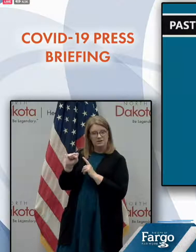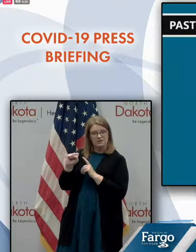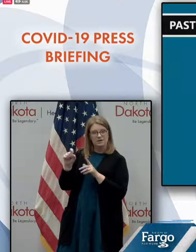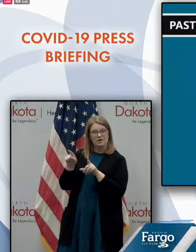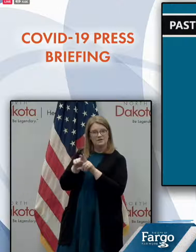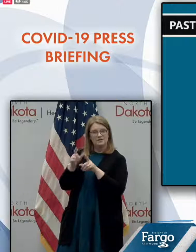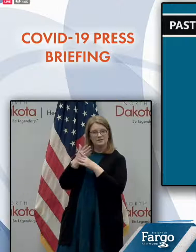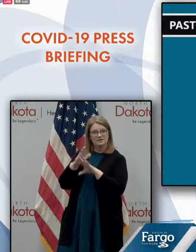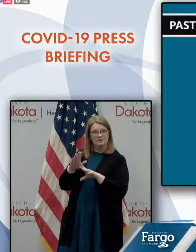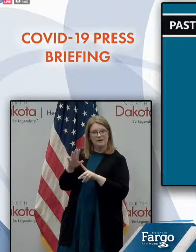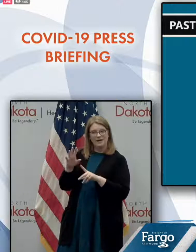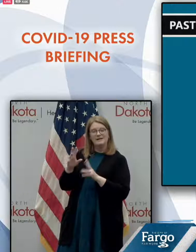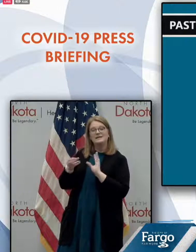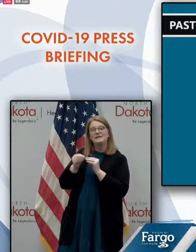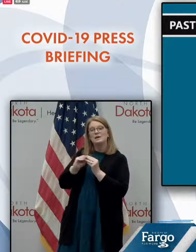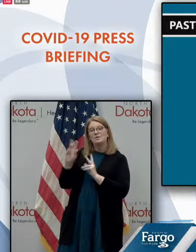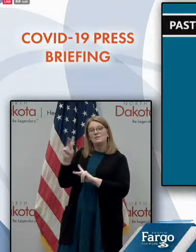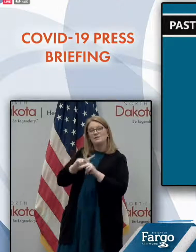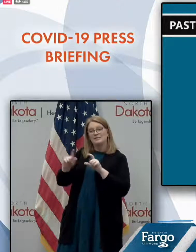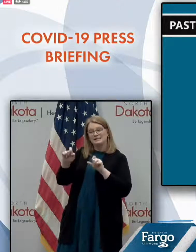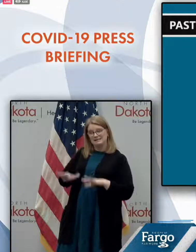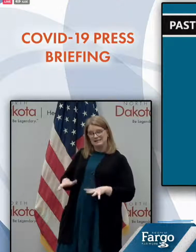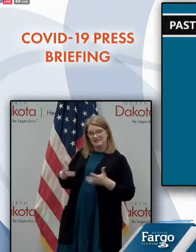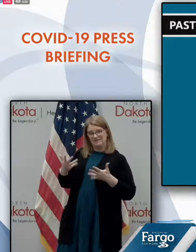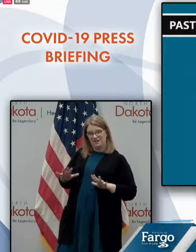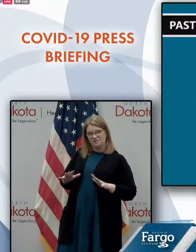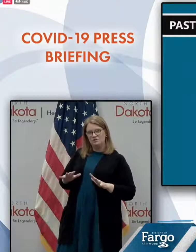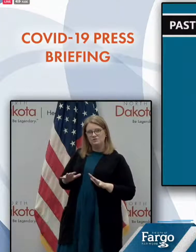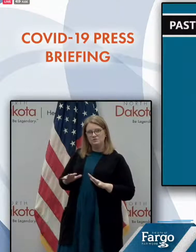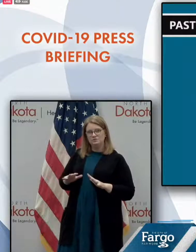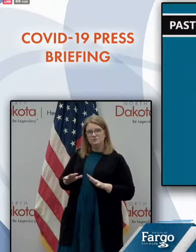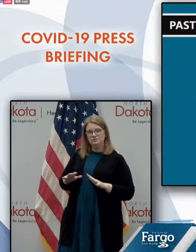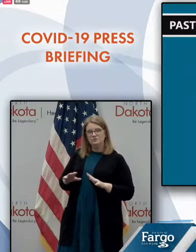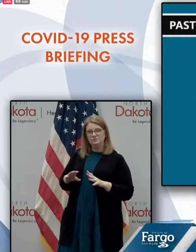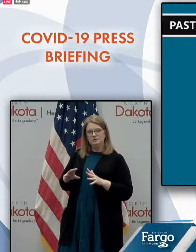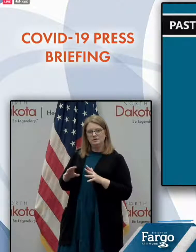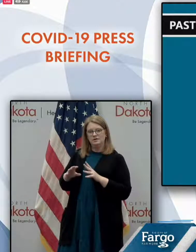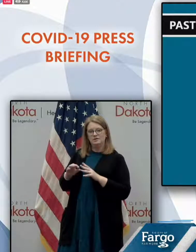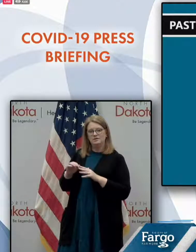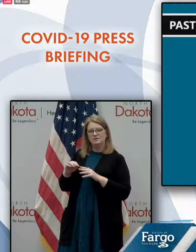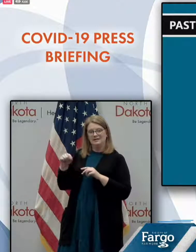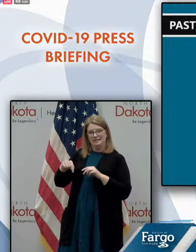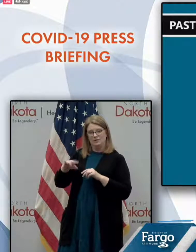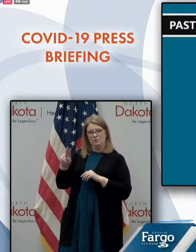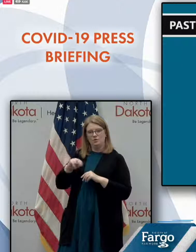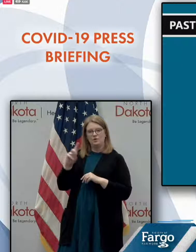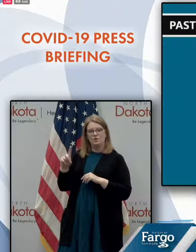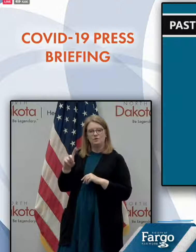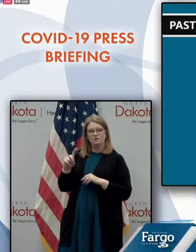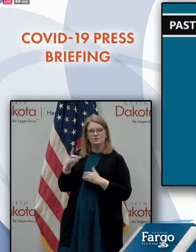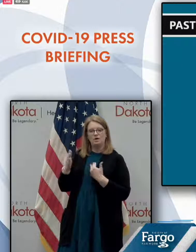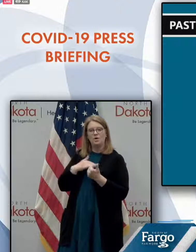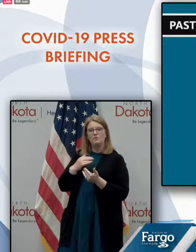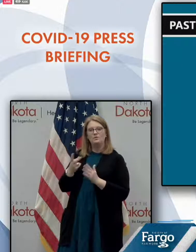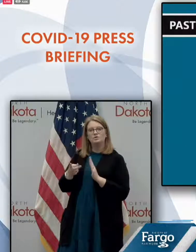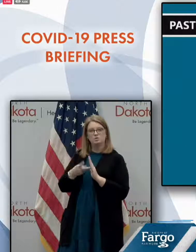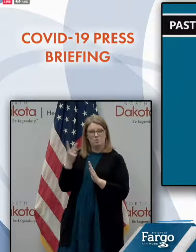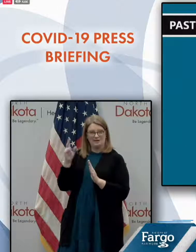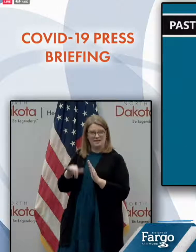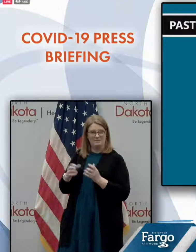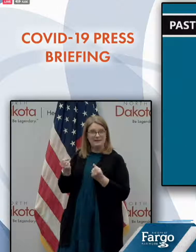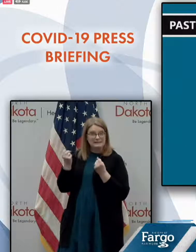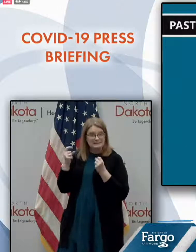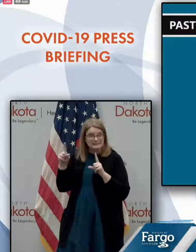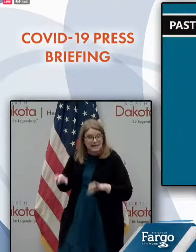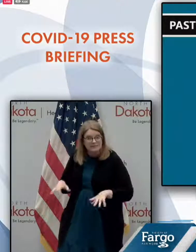the number of unique individuals who've actually been tested in North Dakota. We've done almost twice that many tests,